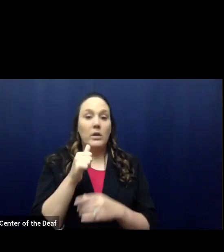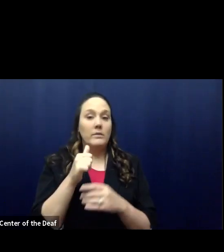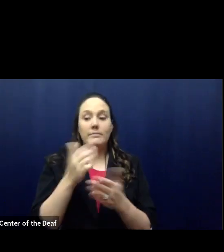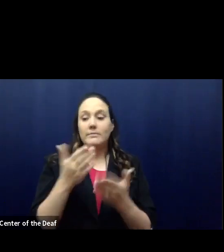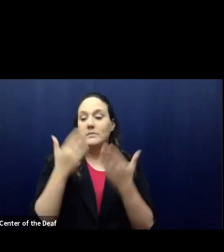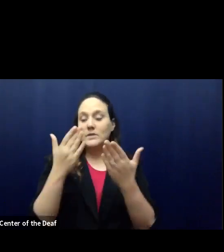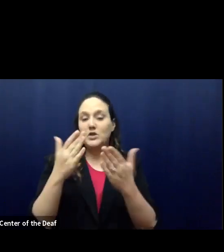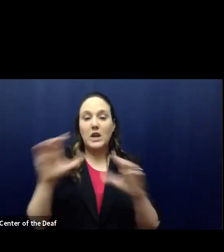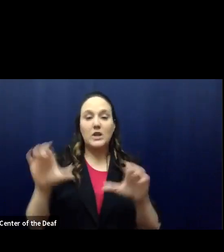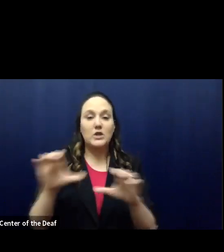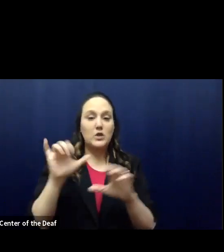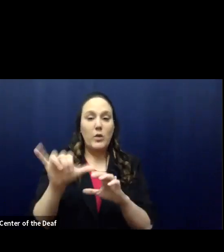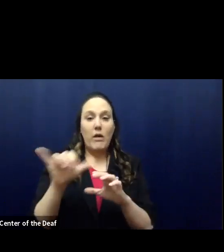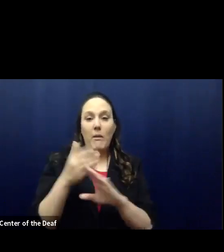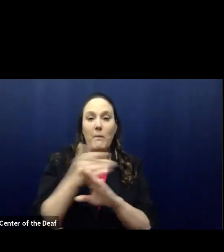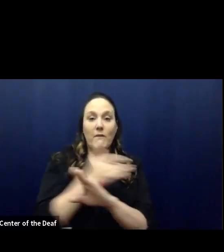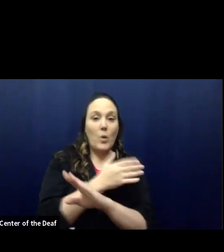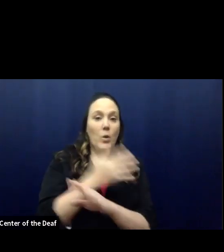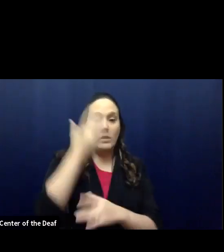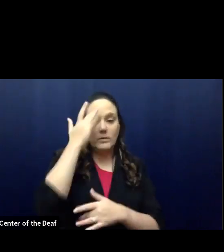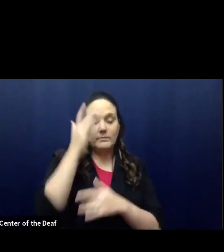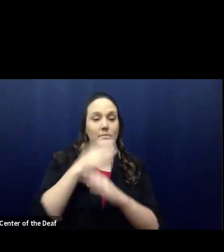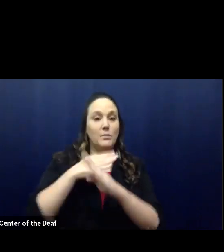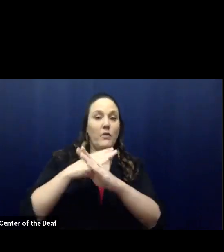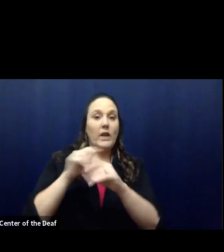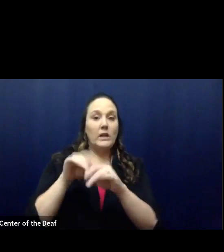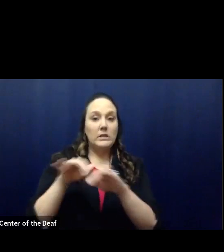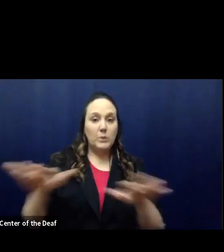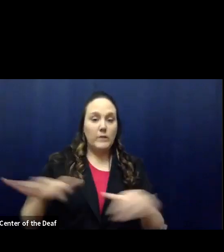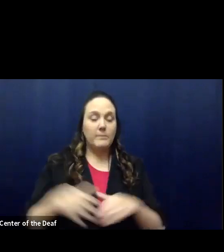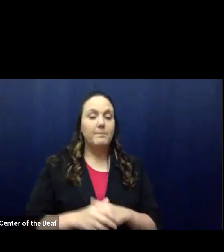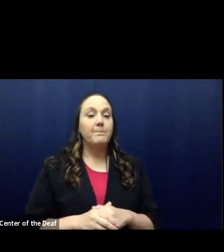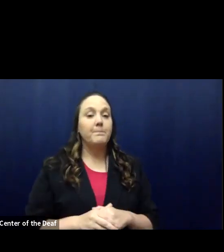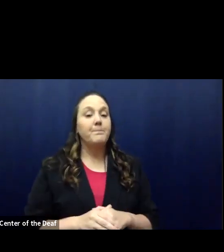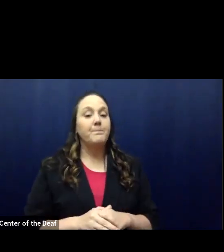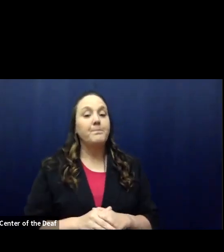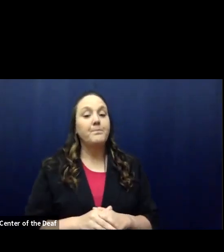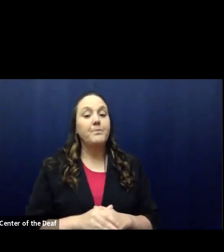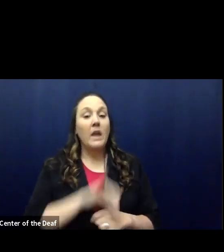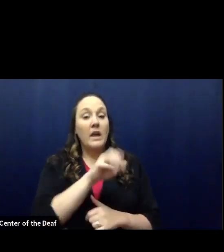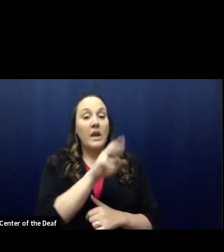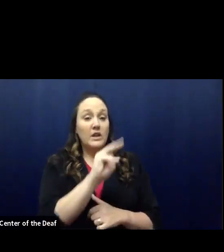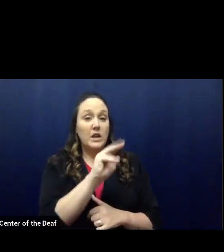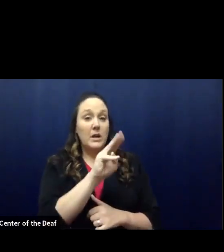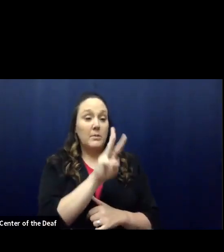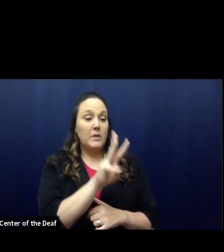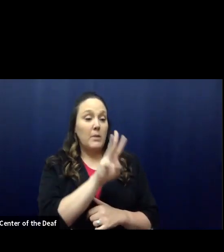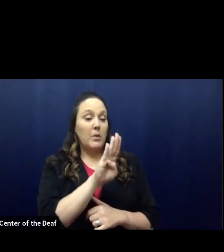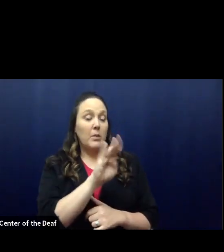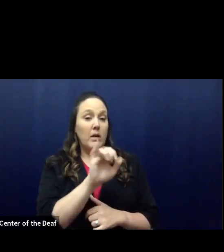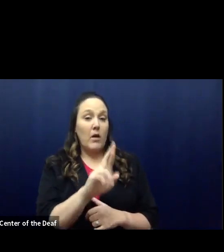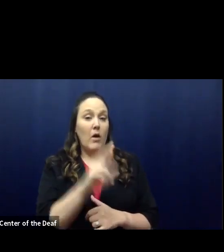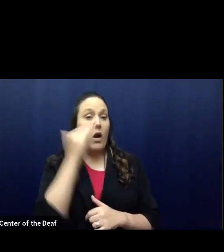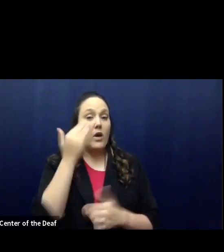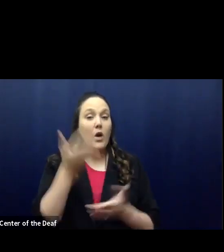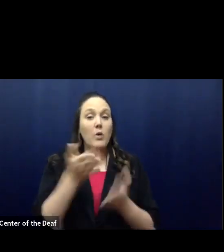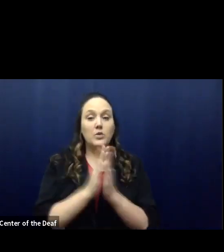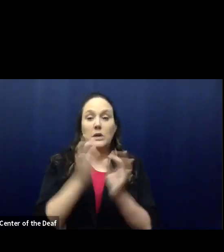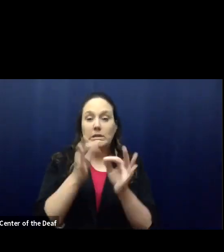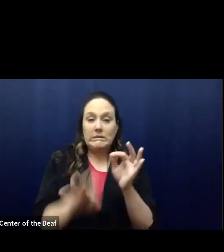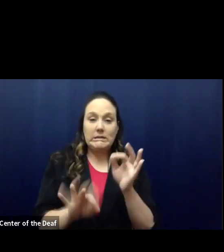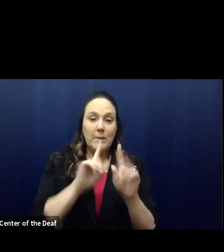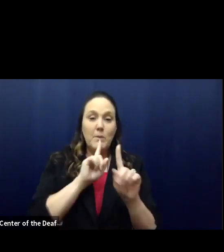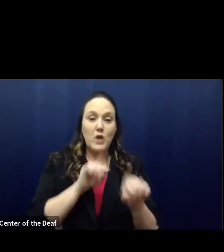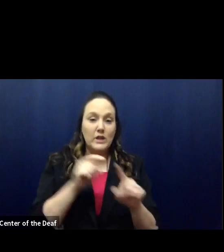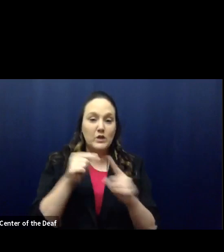spread. At this point, the recommendations are for treatment. From Jim with WBIR, he says, I know this is requesting a simple answer to a